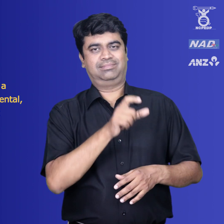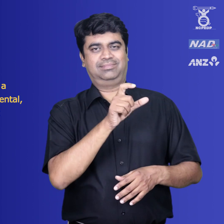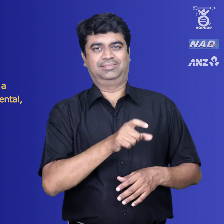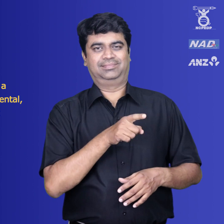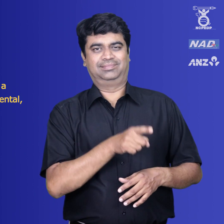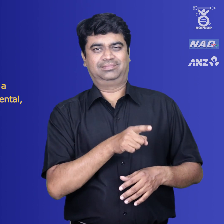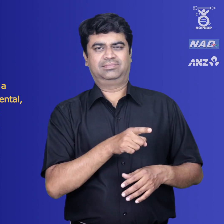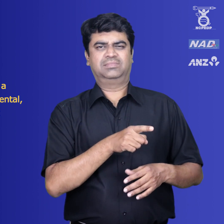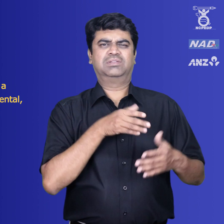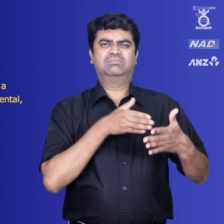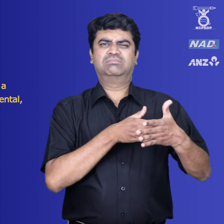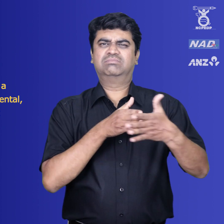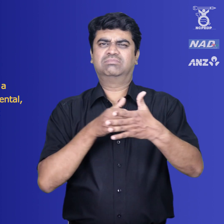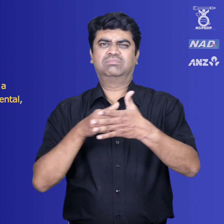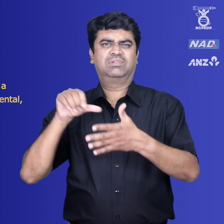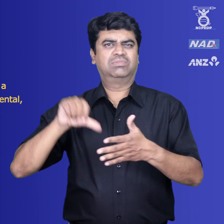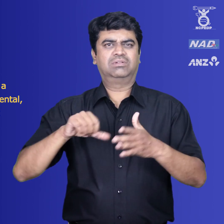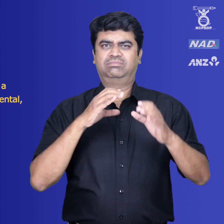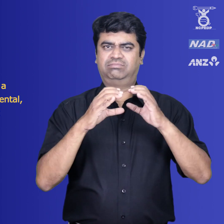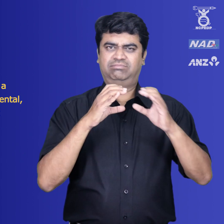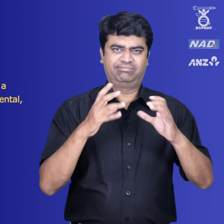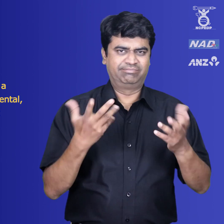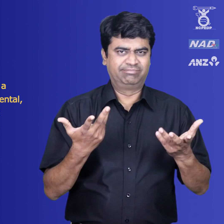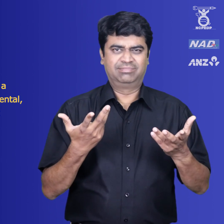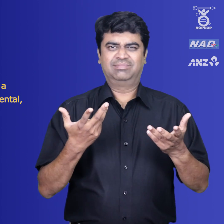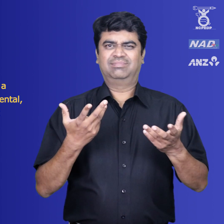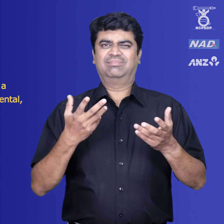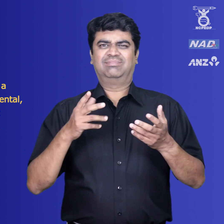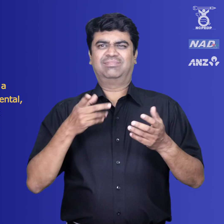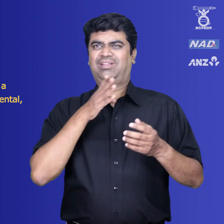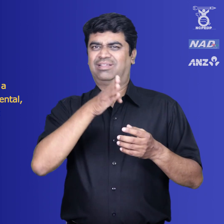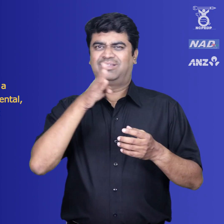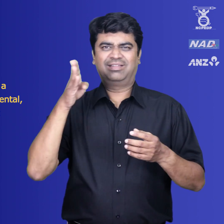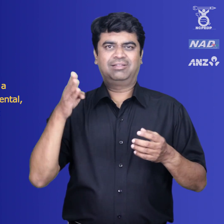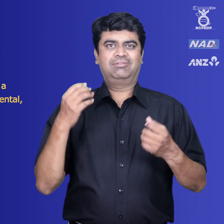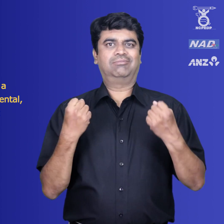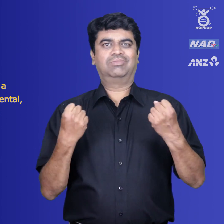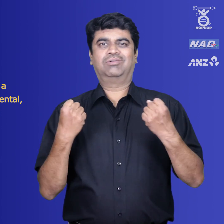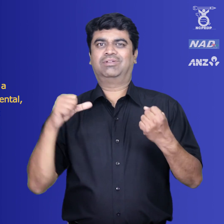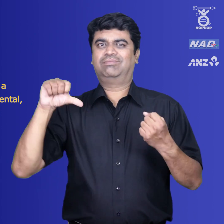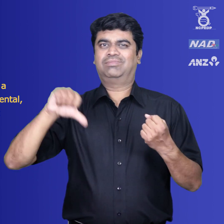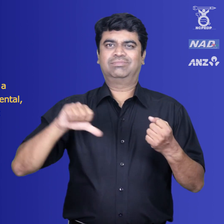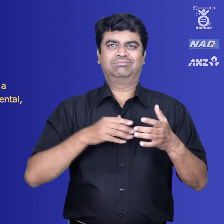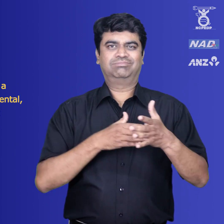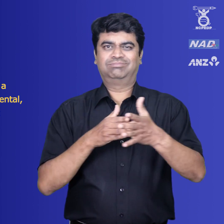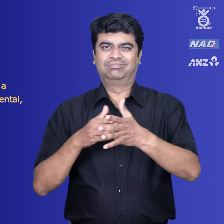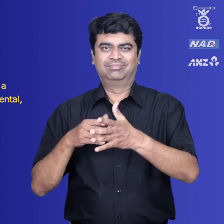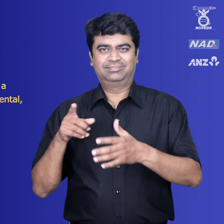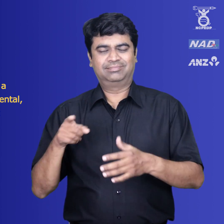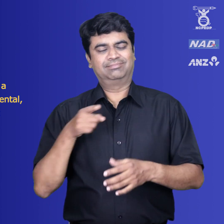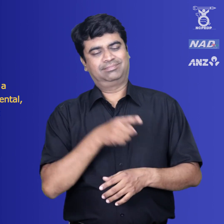barriers hinders his full and effective participation in society equally with others.